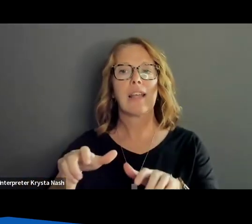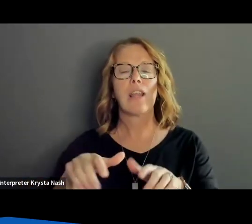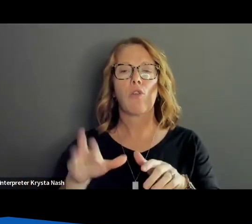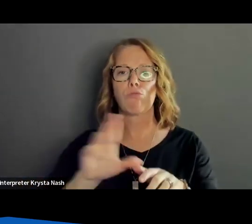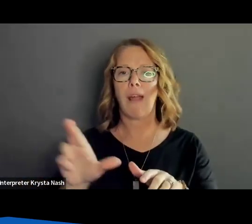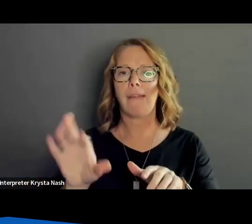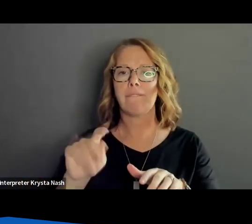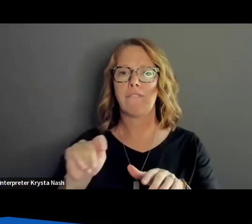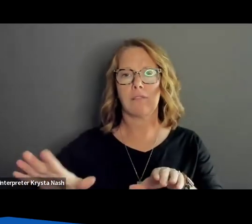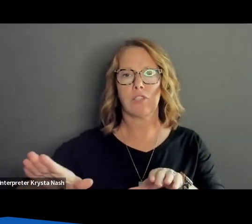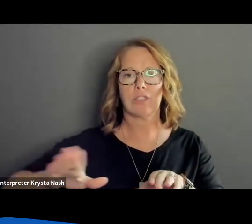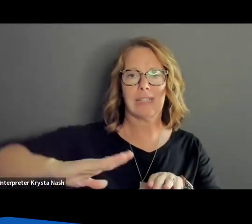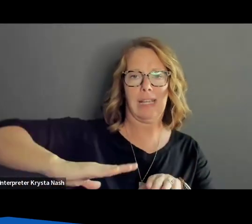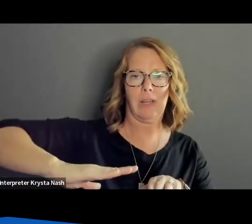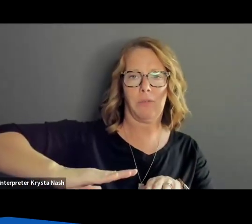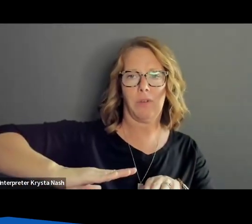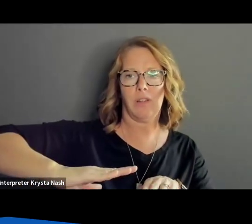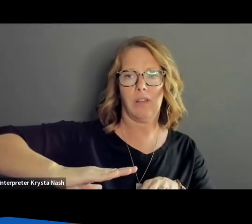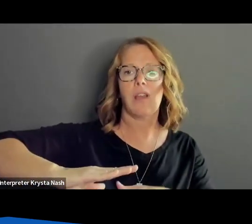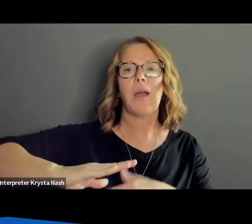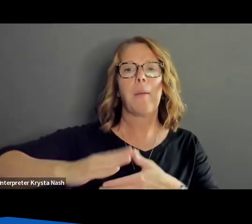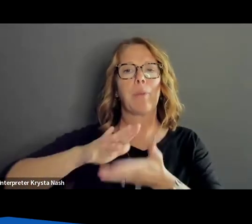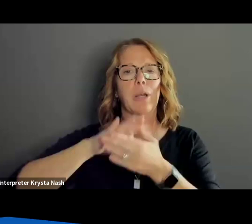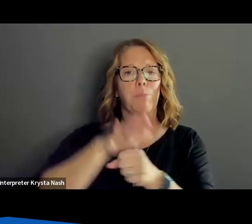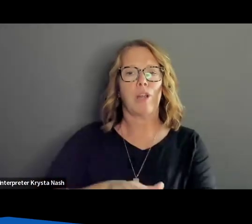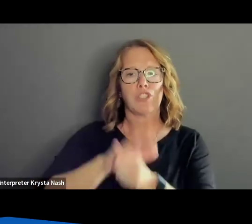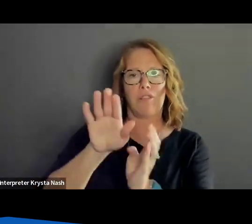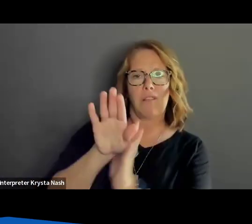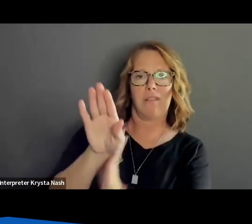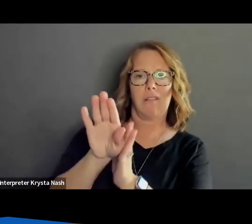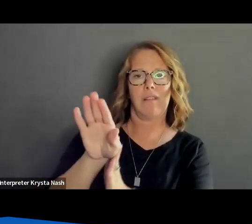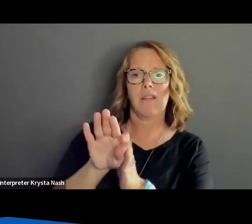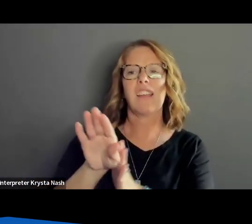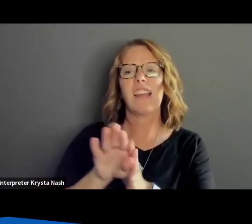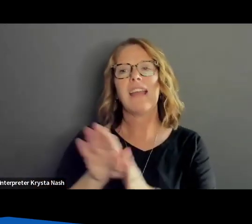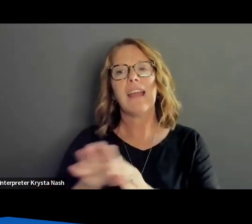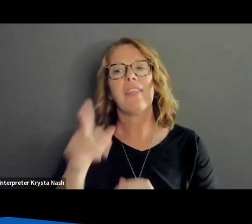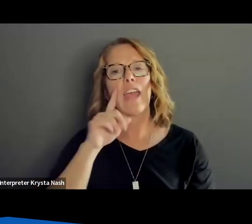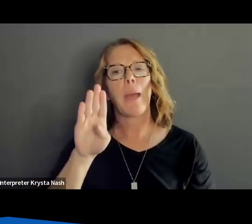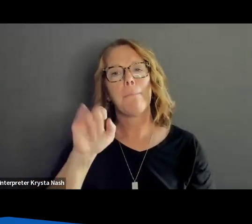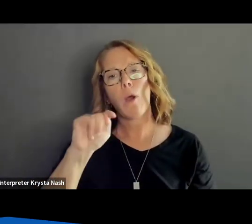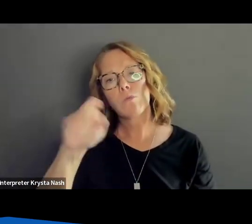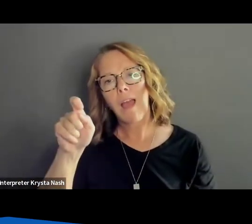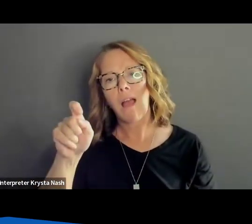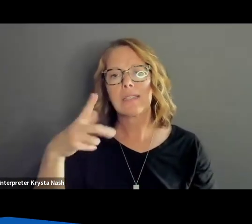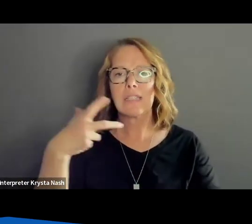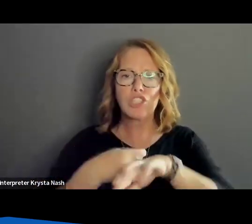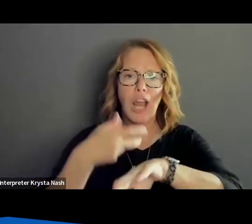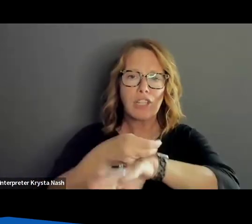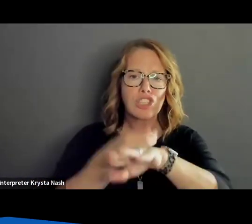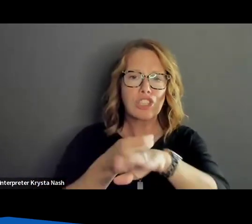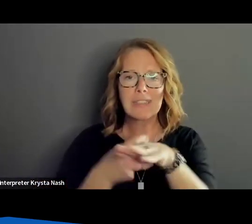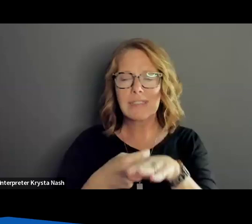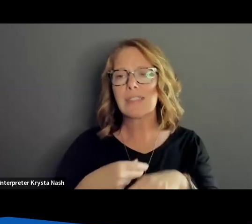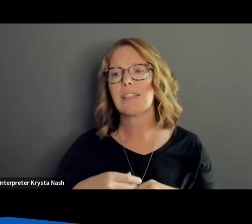inward, causing pressure on the outer column of the foot. They managed for many years with Botox injections,